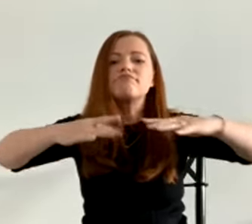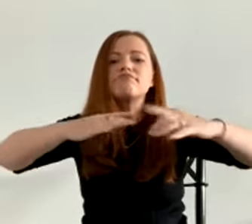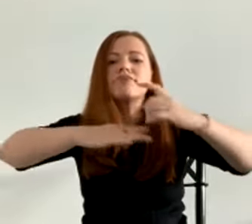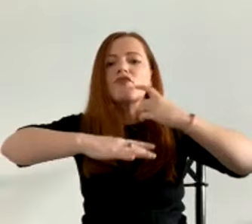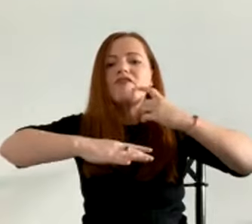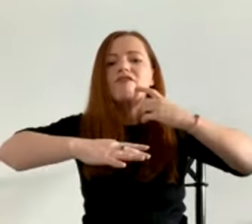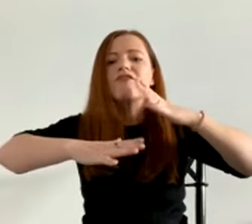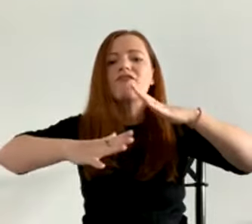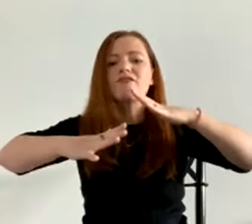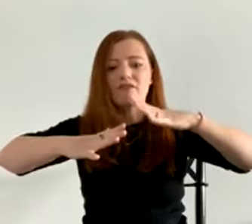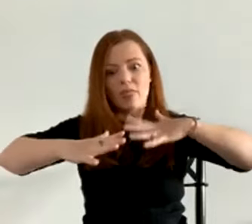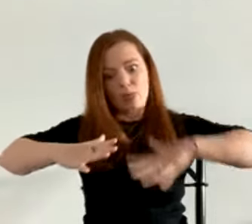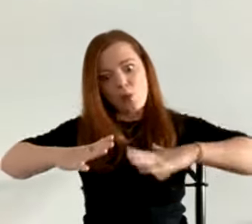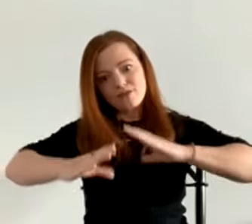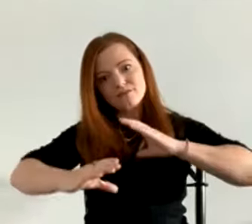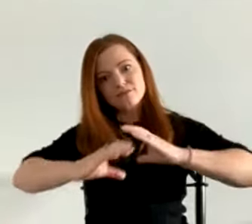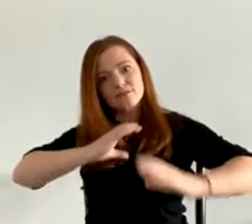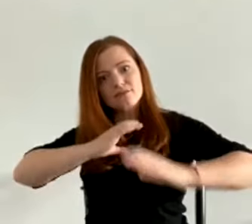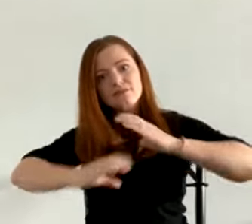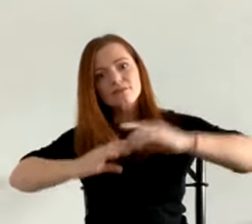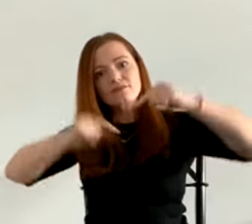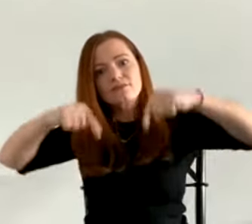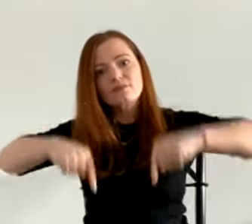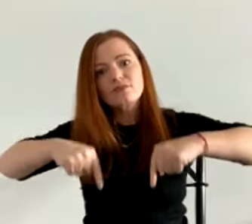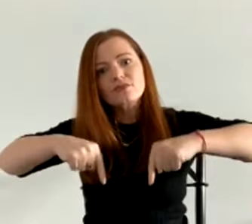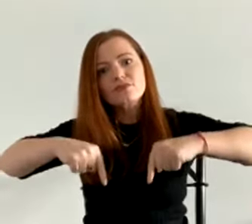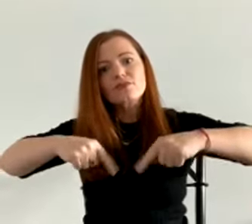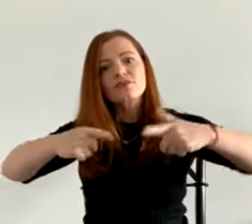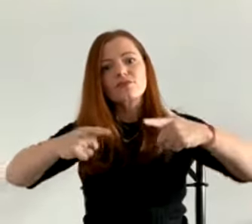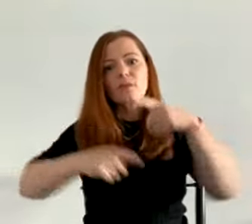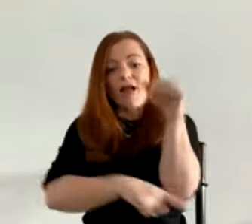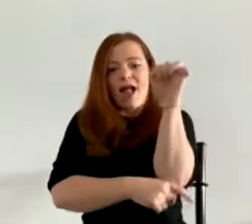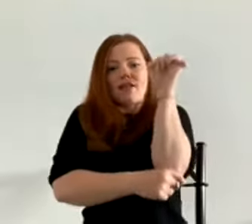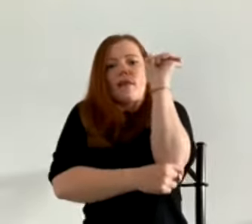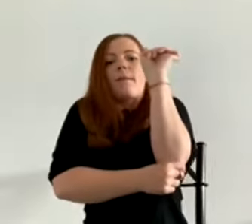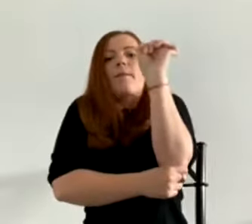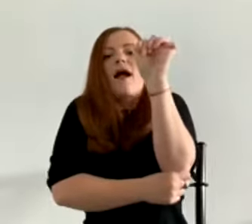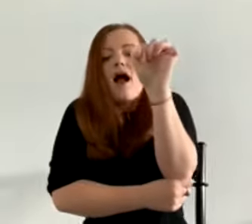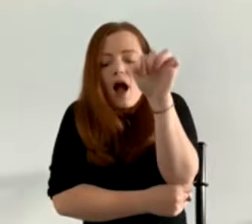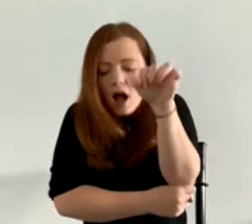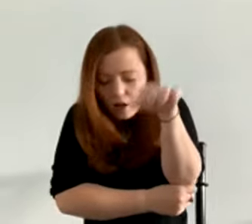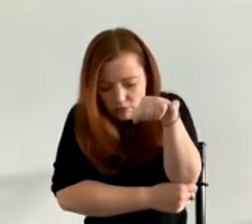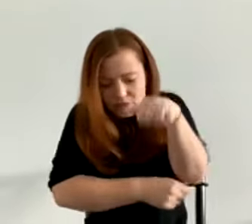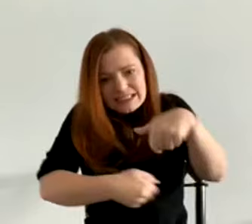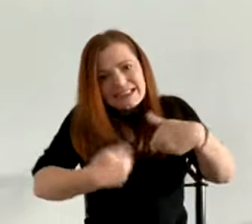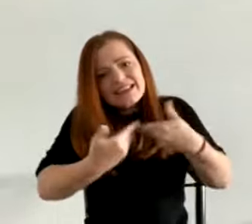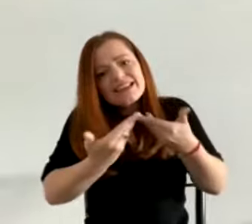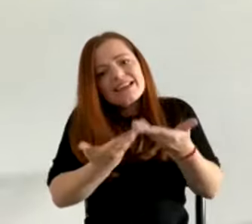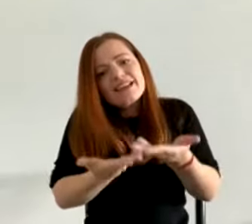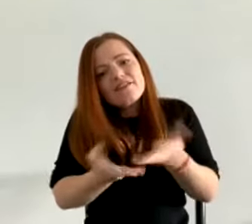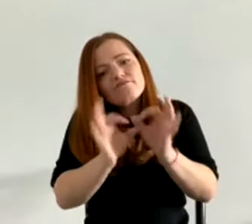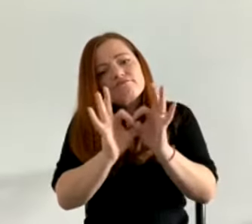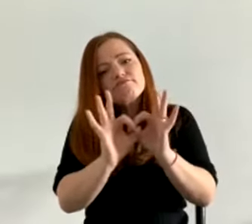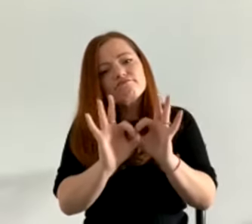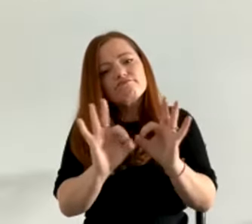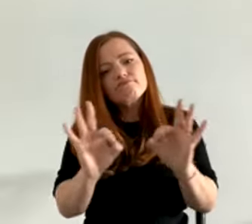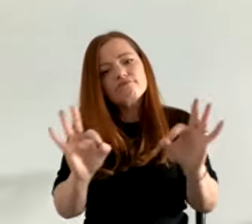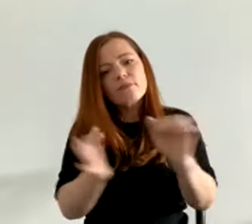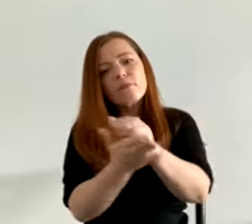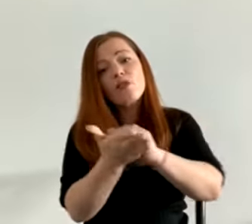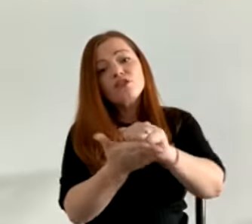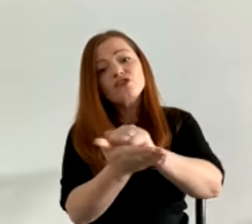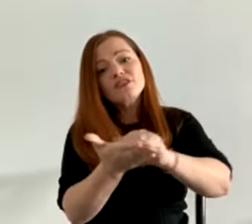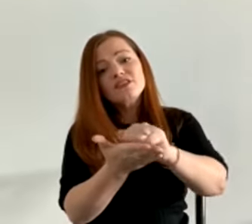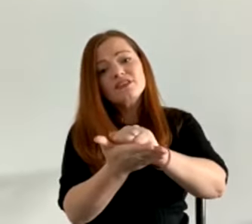heard. With head bowed, I offer a barely audible apology. I'm